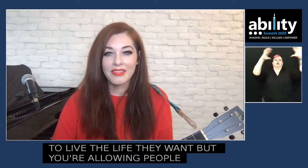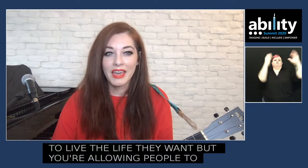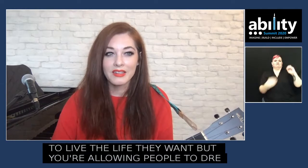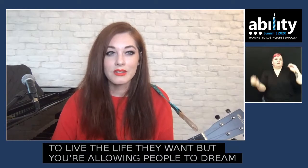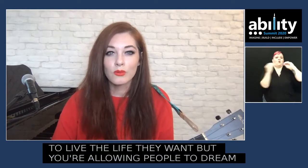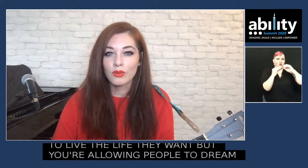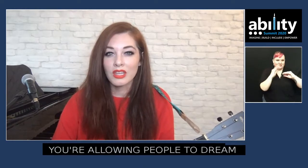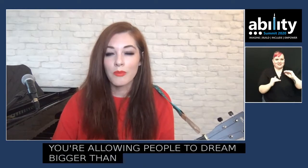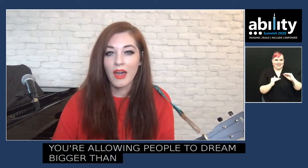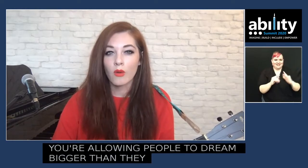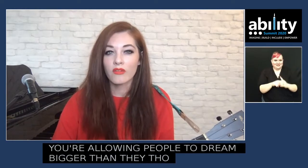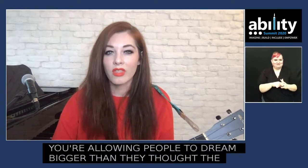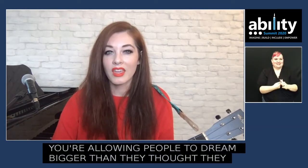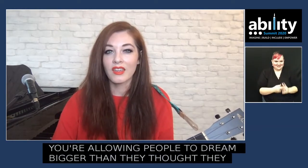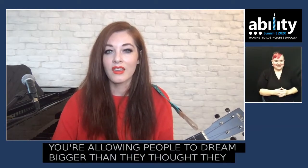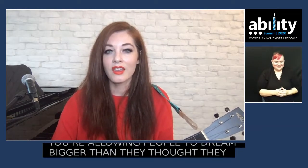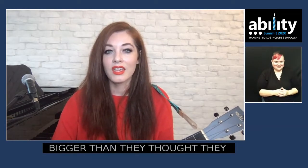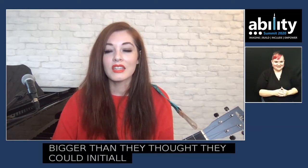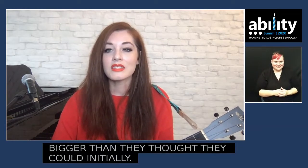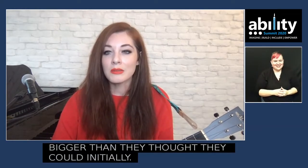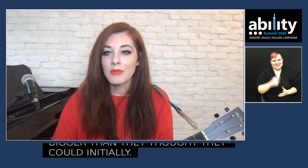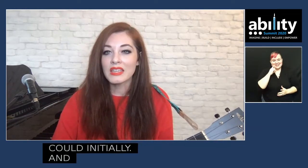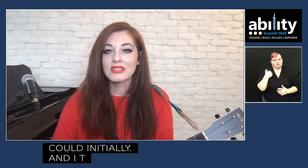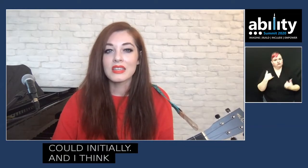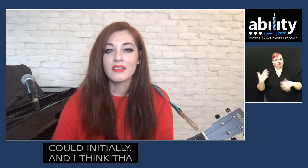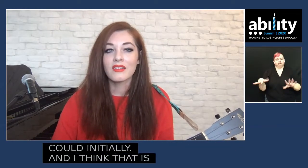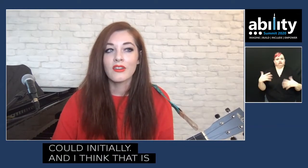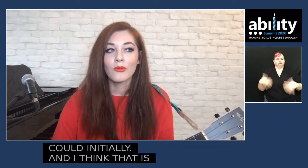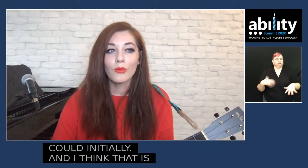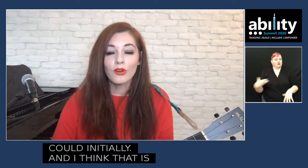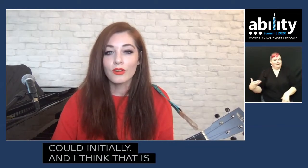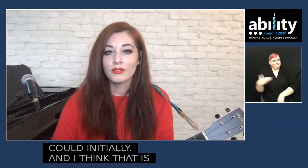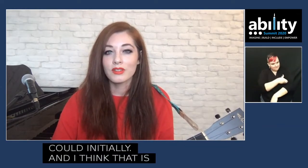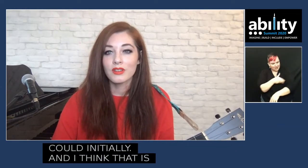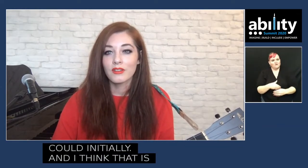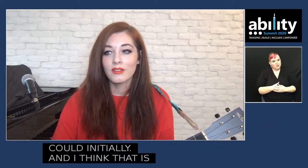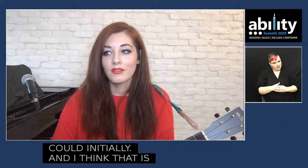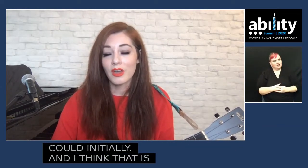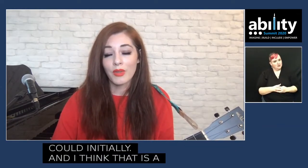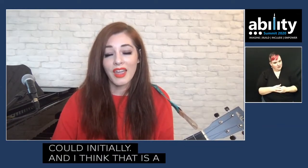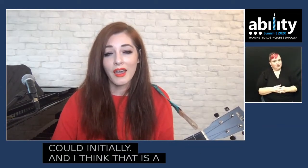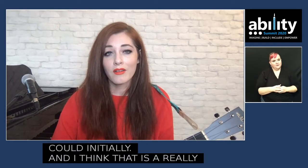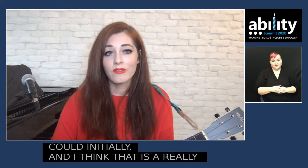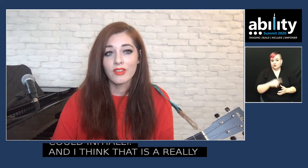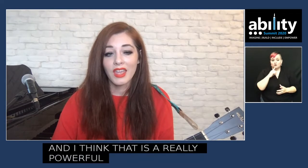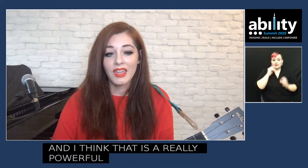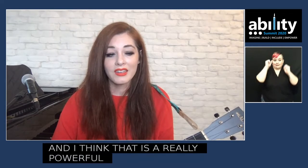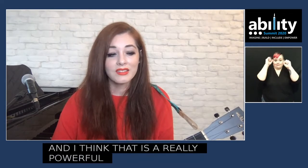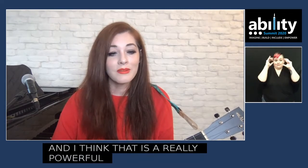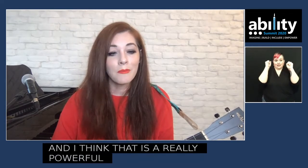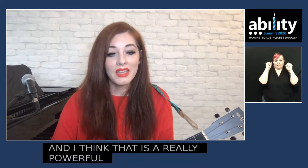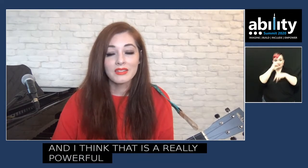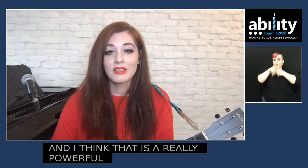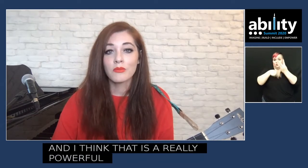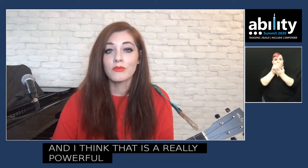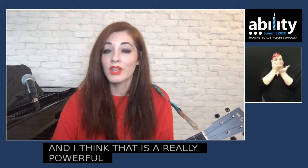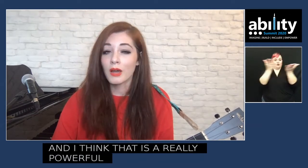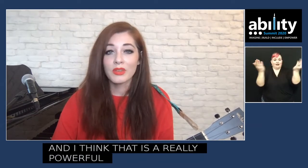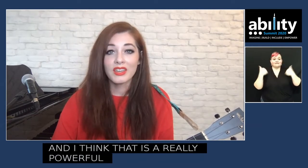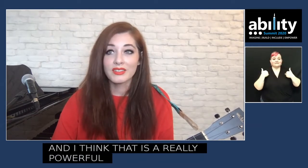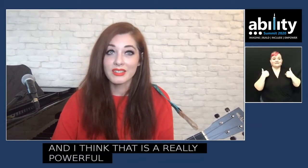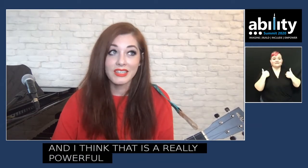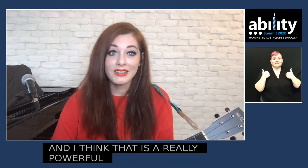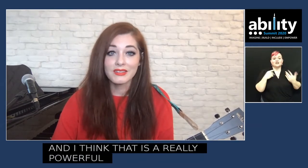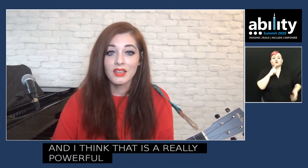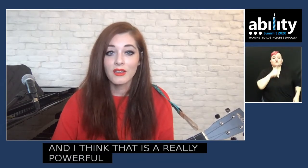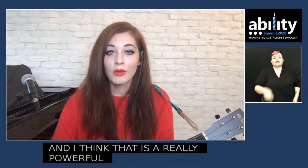And I think that is a really powerful thing. It's an amazing world that we have. And it's amazing